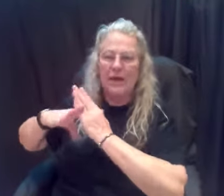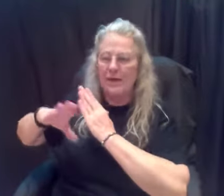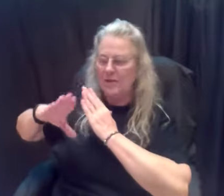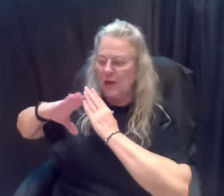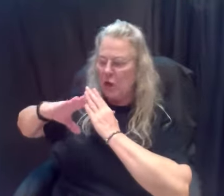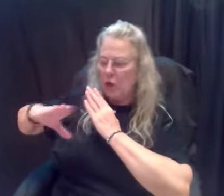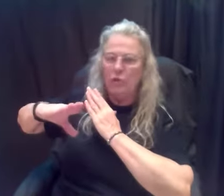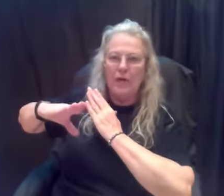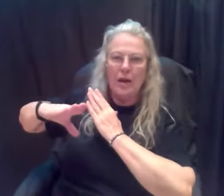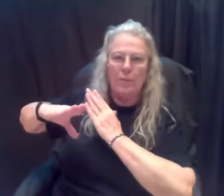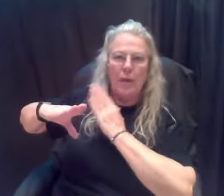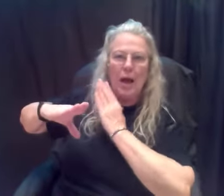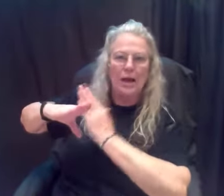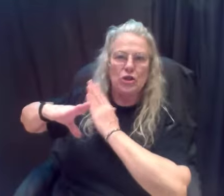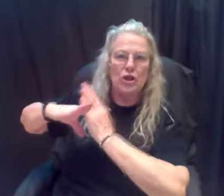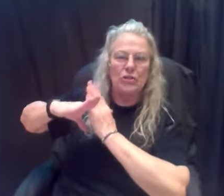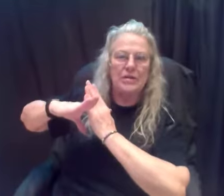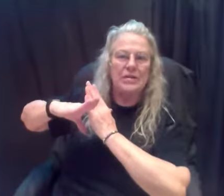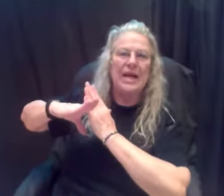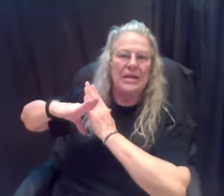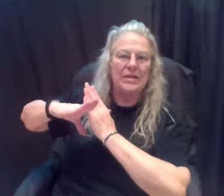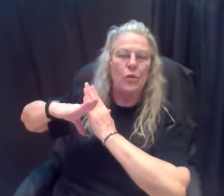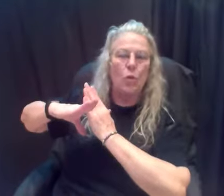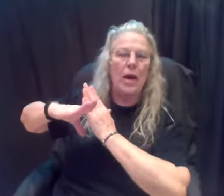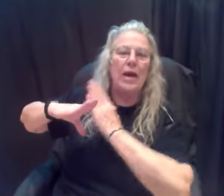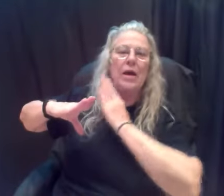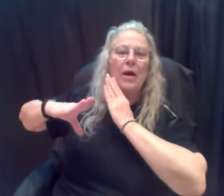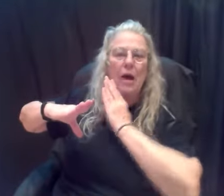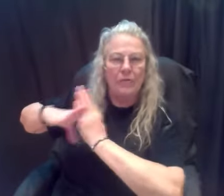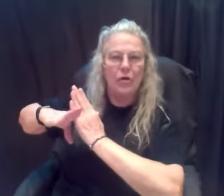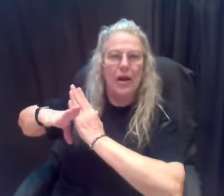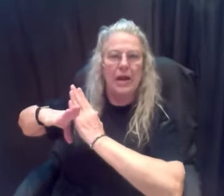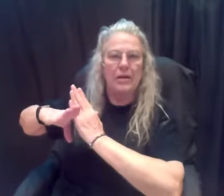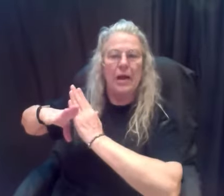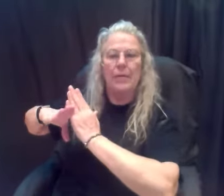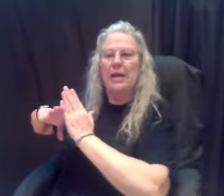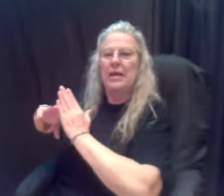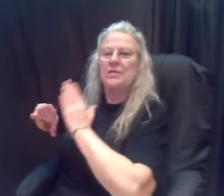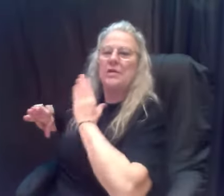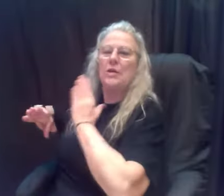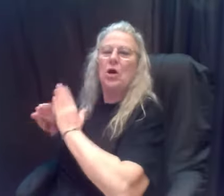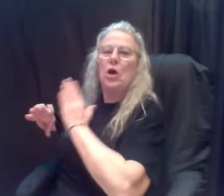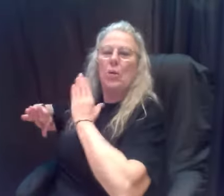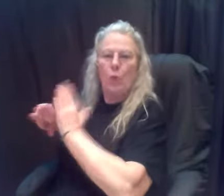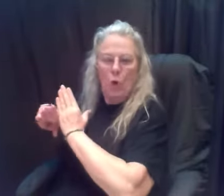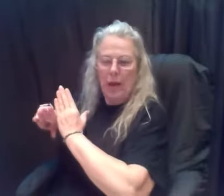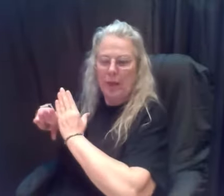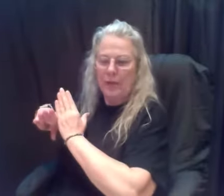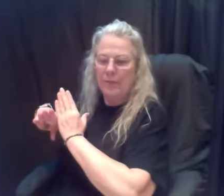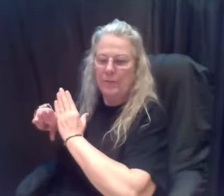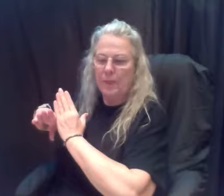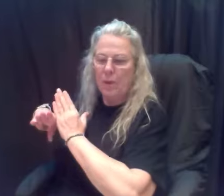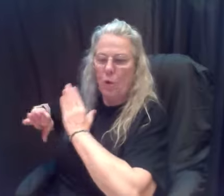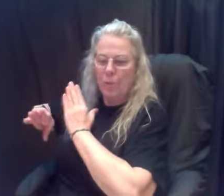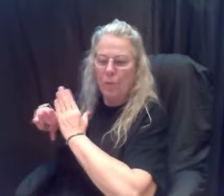like you've got a blockage here that stands in the way of your hand coming against it. Prohibit or